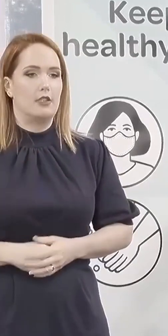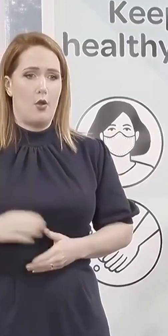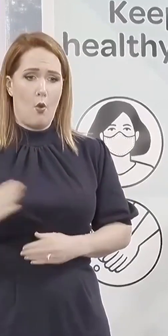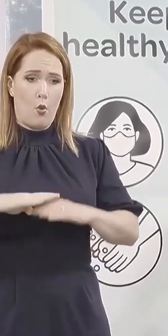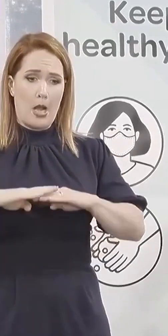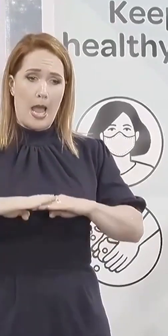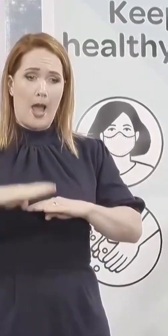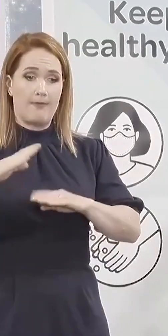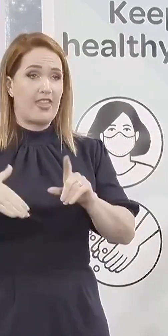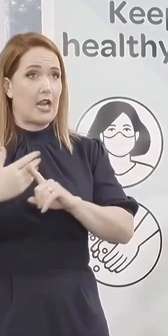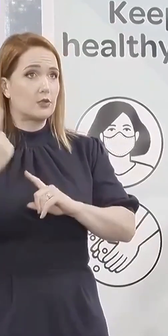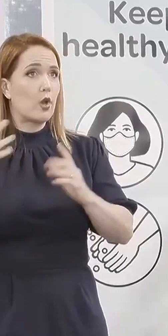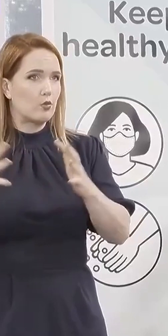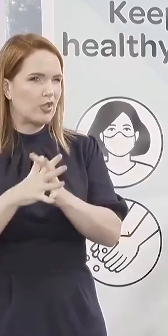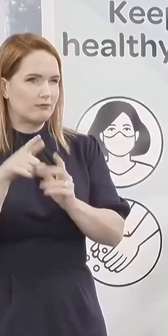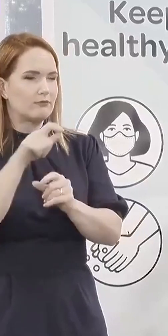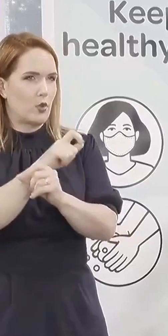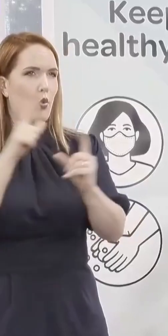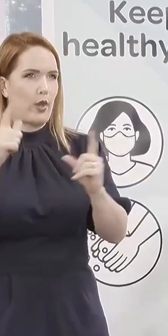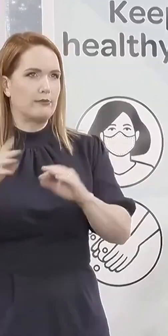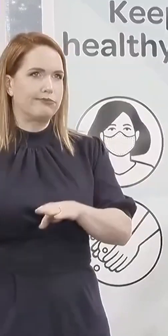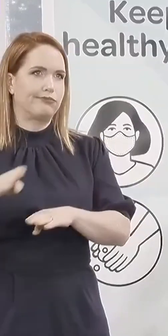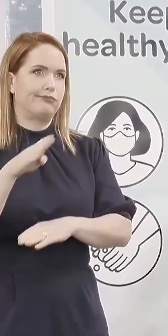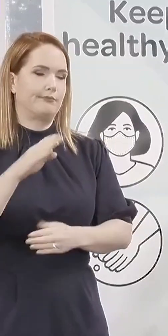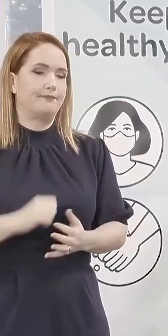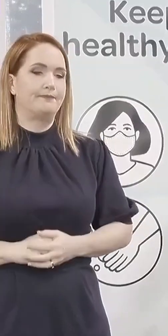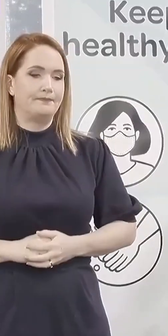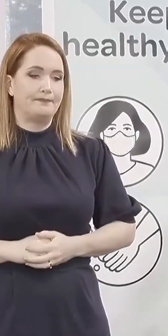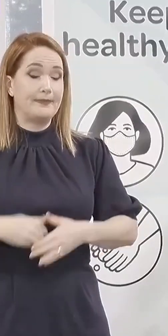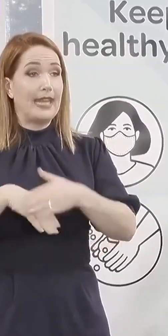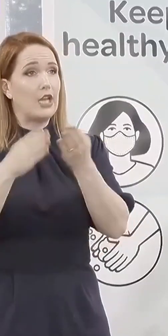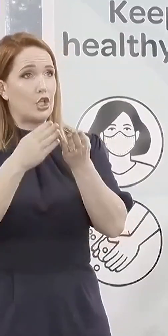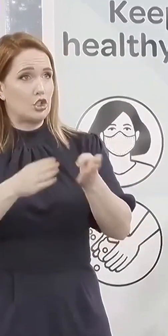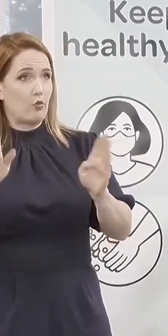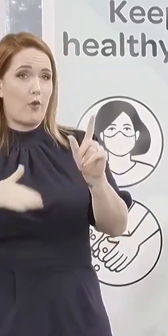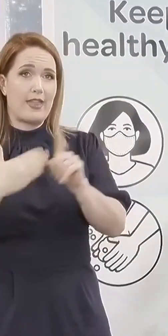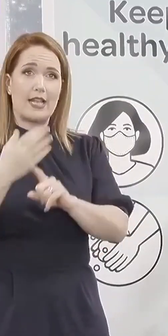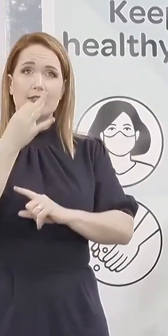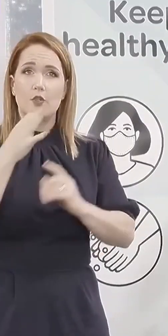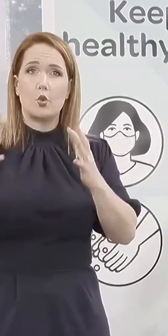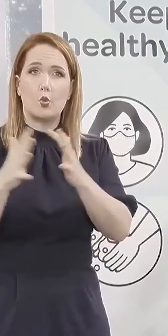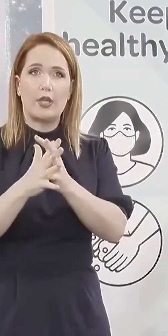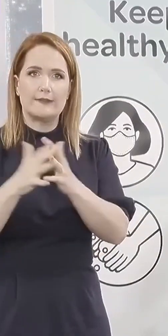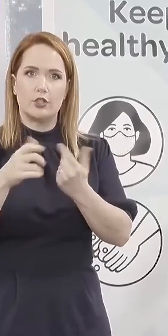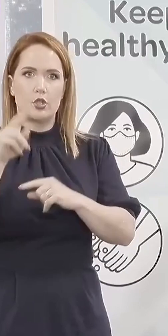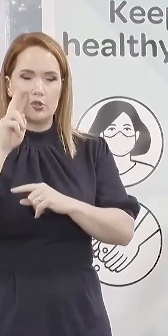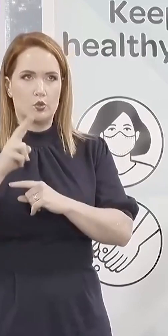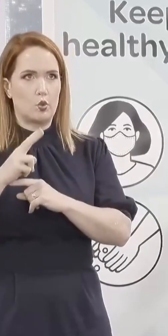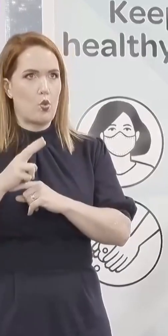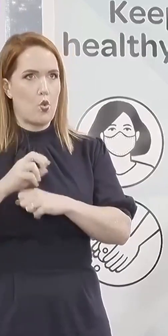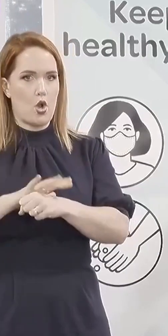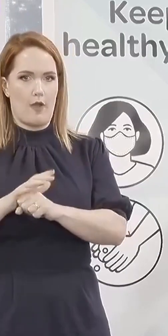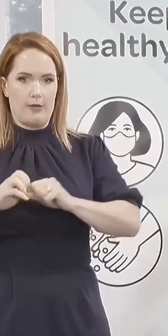increased over the past week, as you will know. So overall, in recent weeks, we saw rapidly increasing case